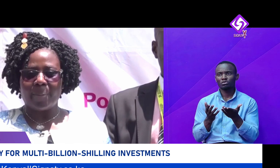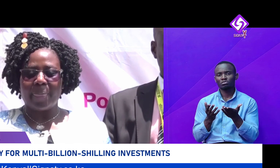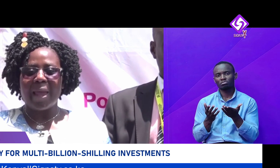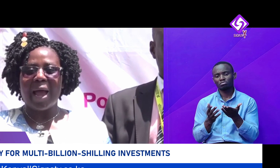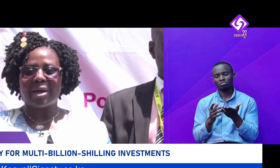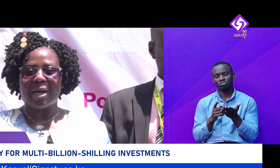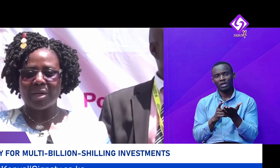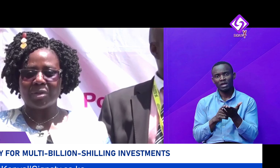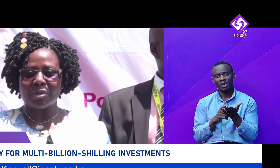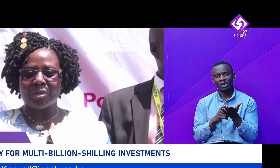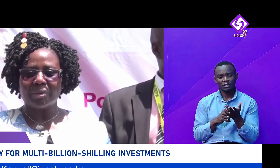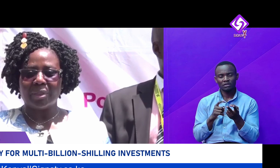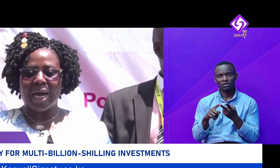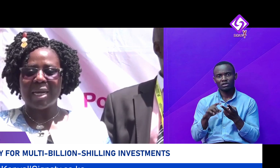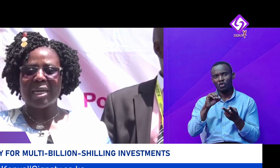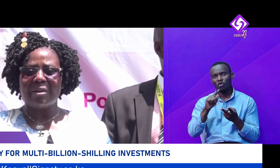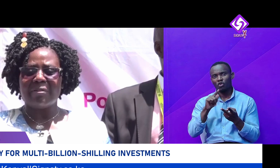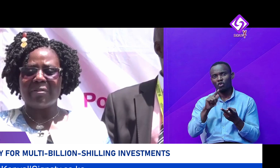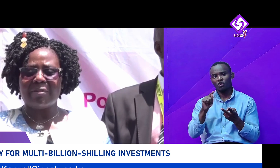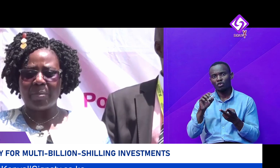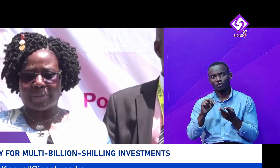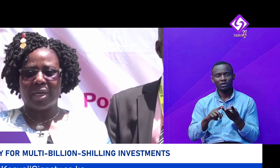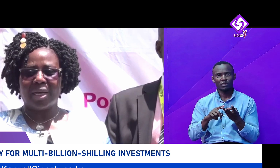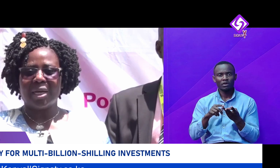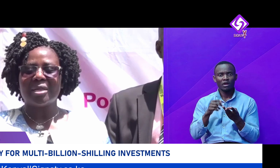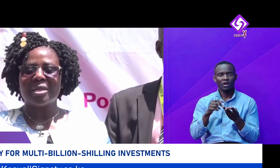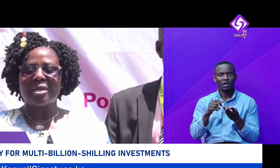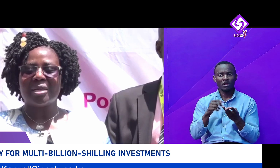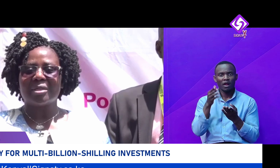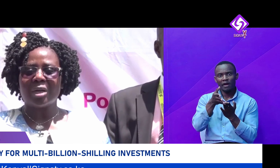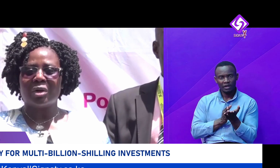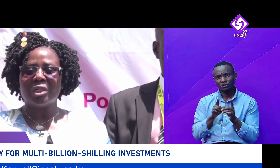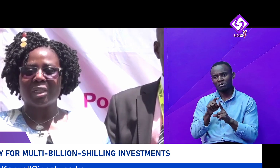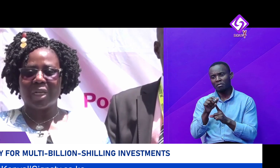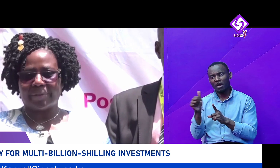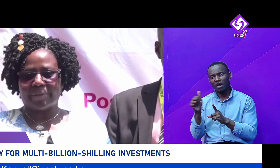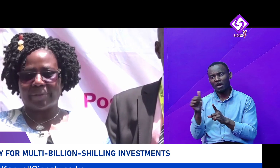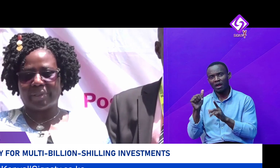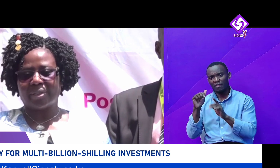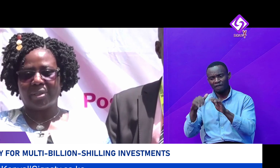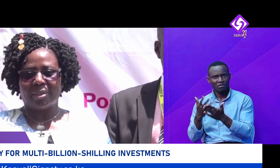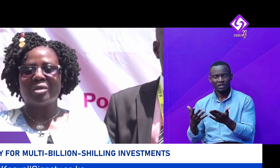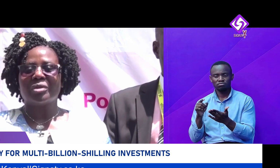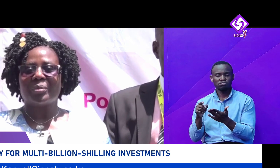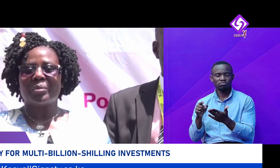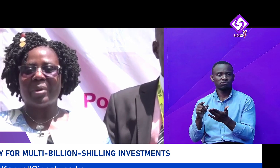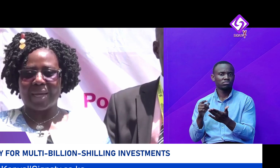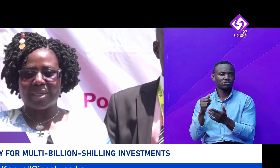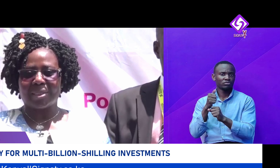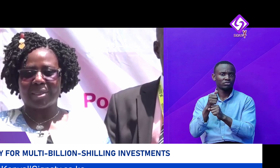cotton, avocado, and other farm produce is going to go into shelves, into